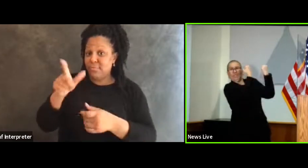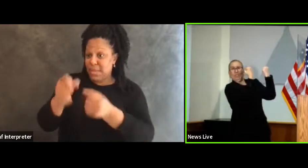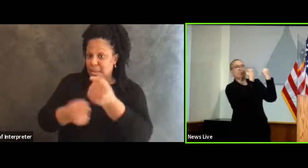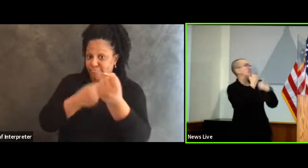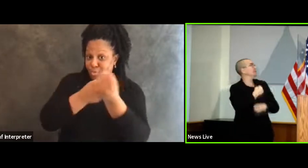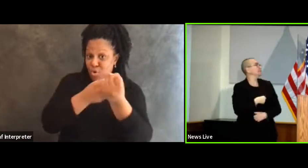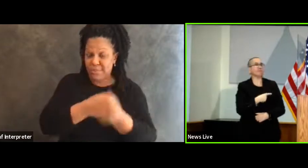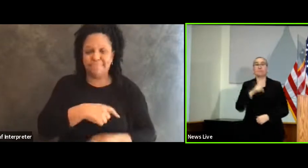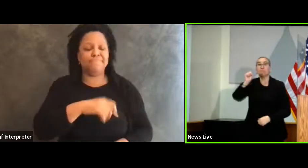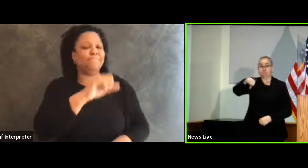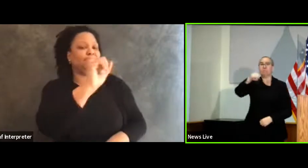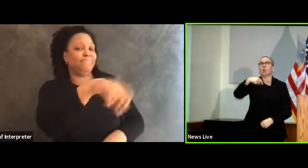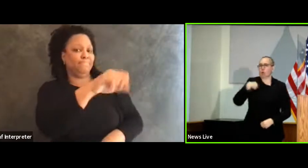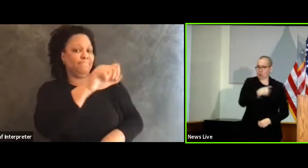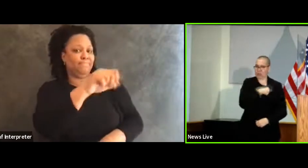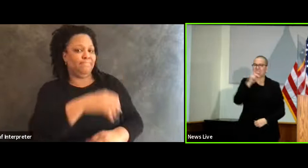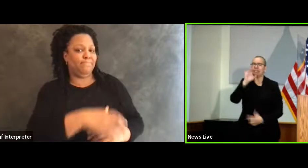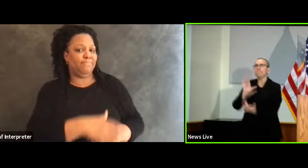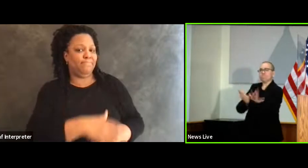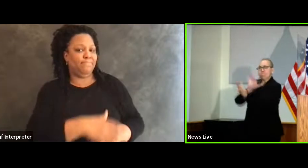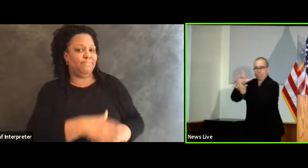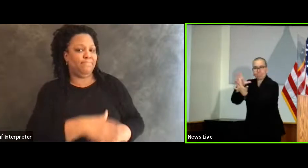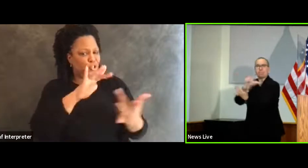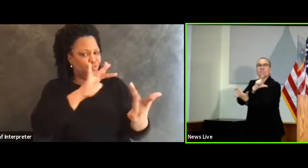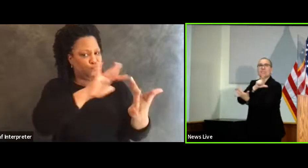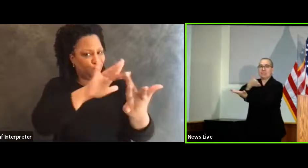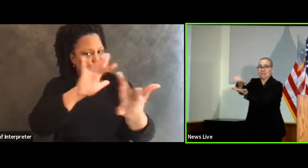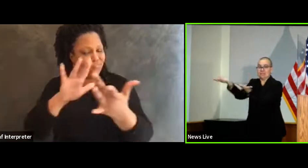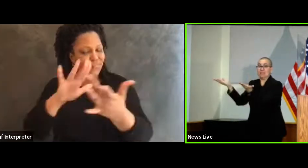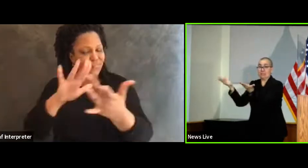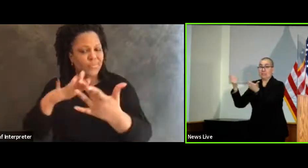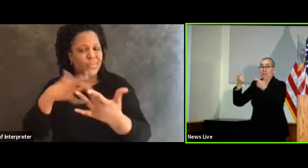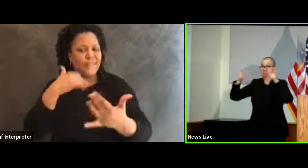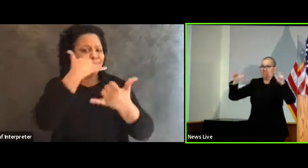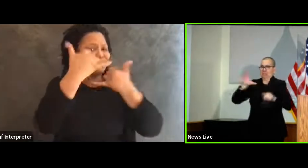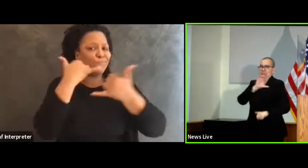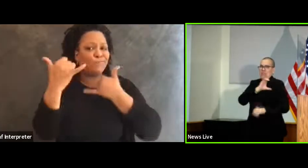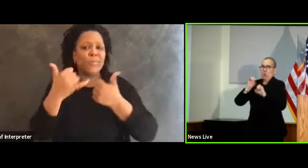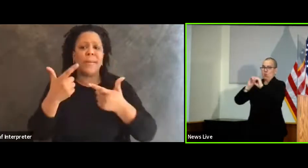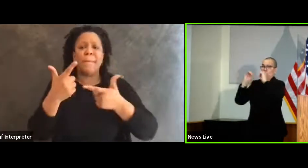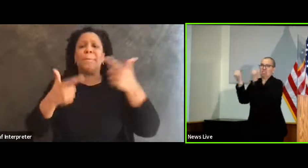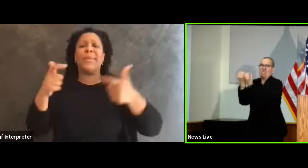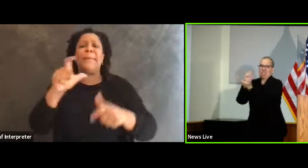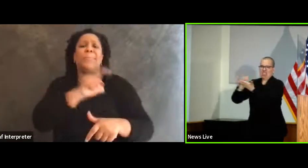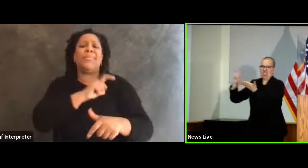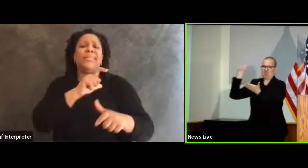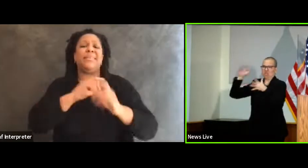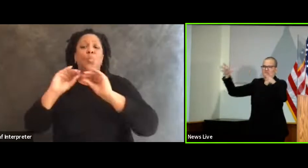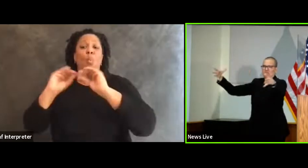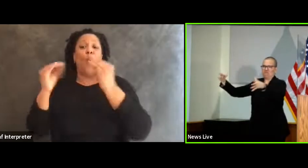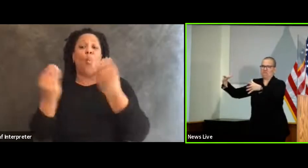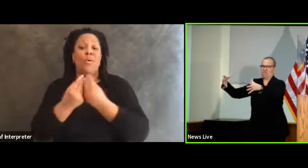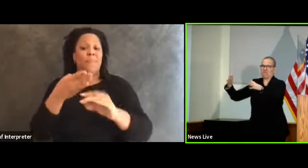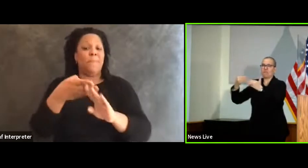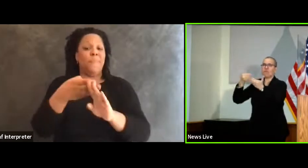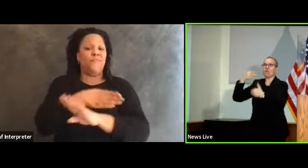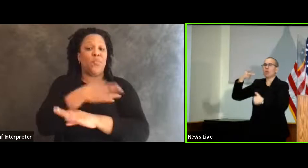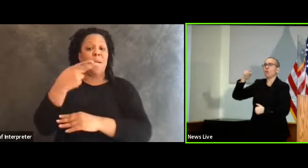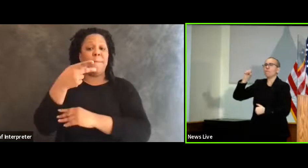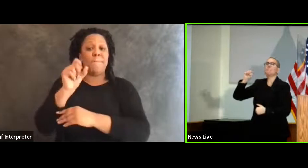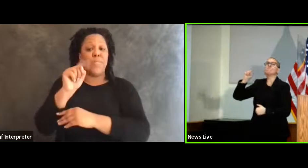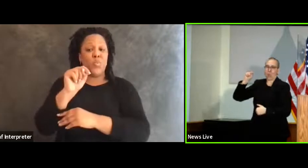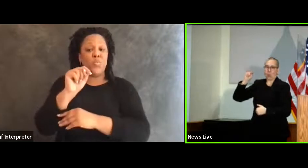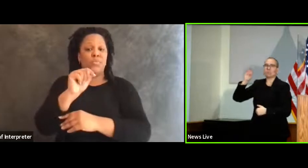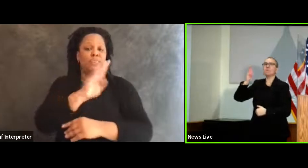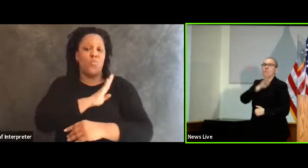called all of the major police organizations last week before the post board made what I think, and this